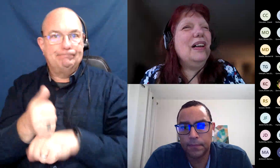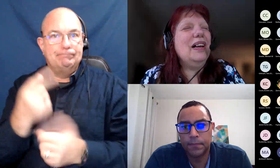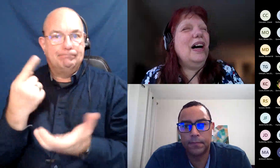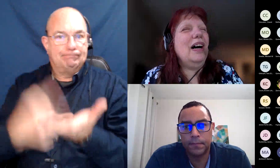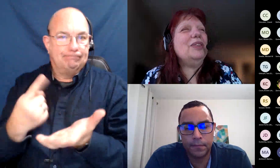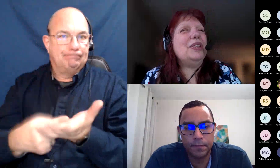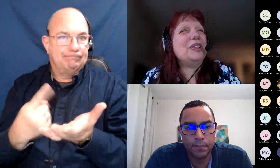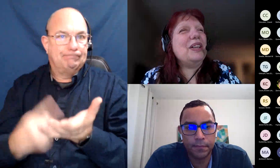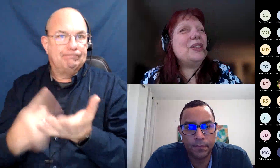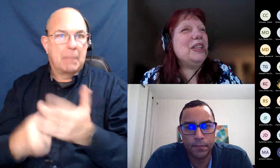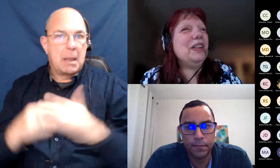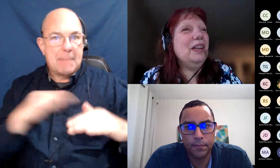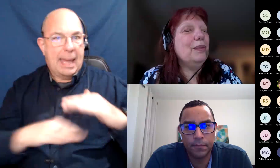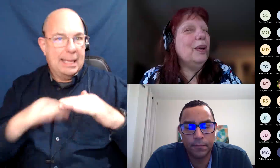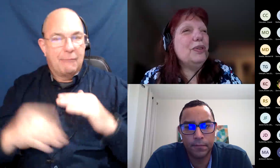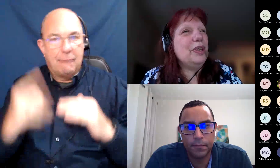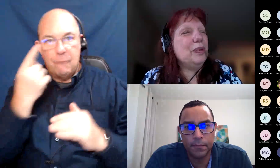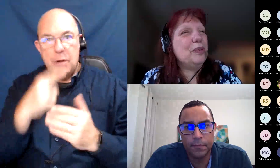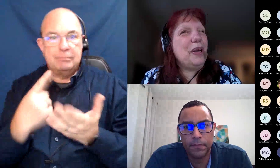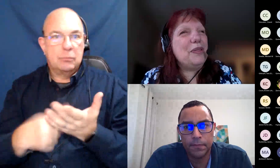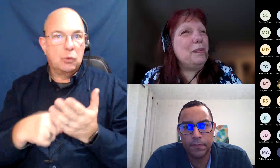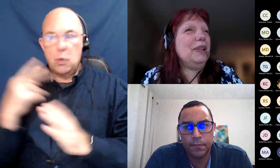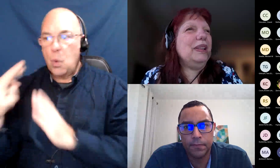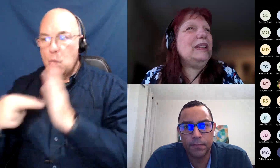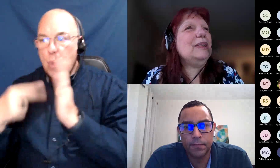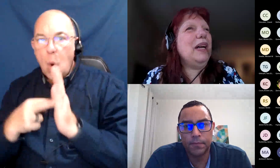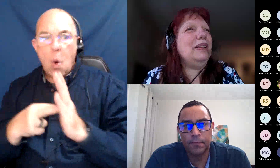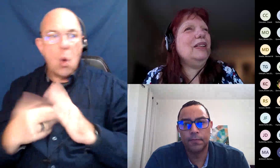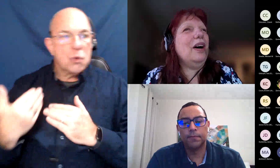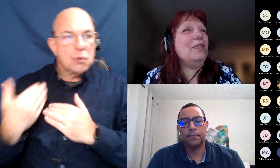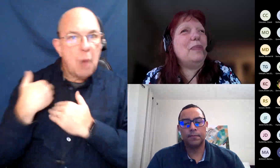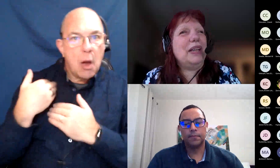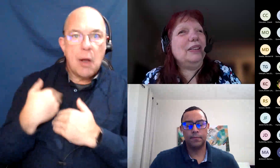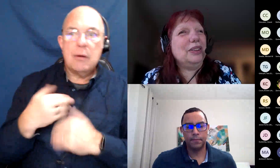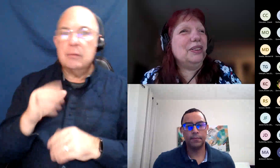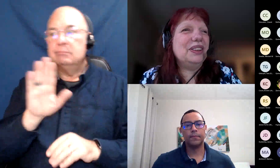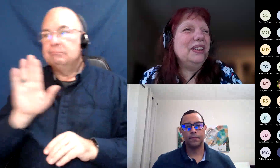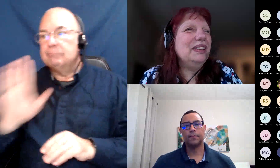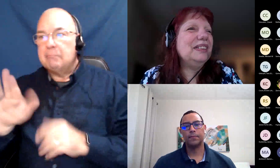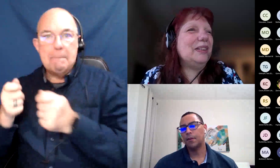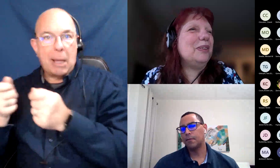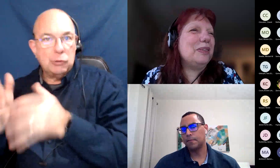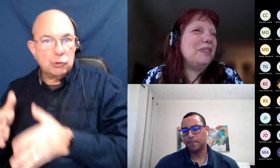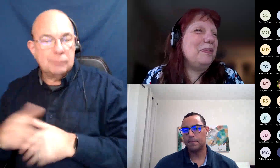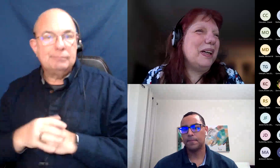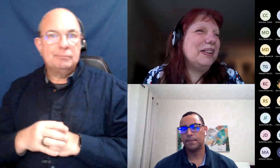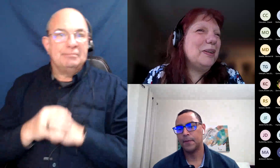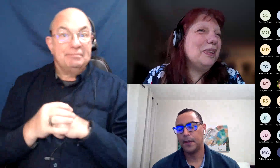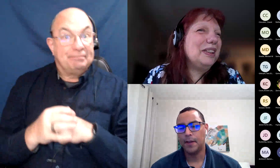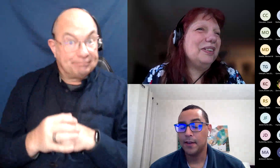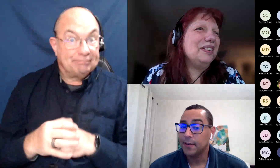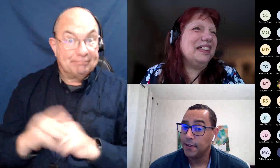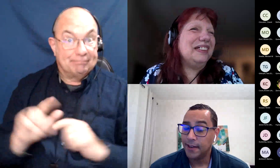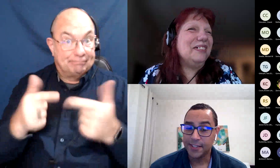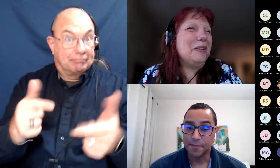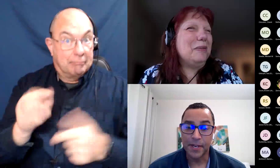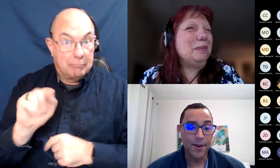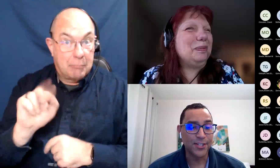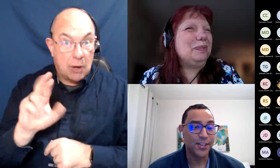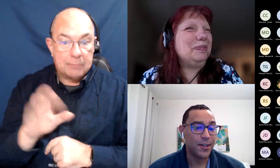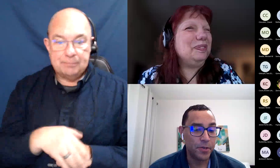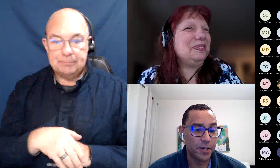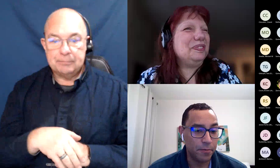for discussing roles and responsibilities of managers. So, Marc, over to you. Thank